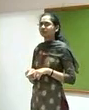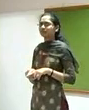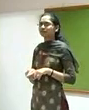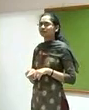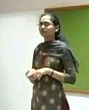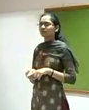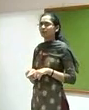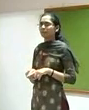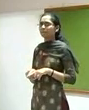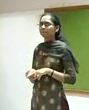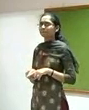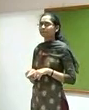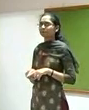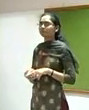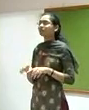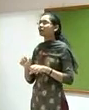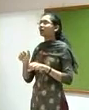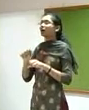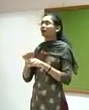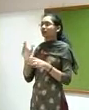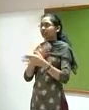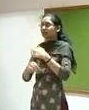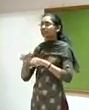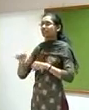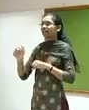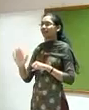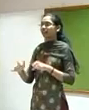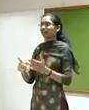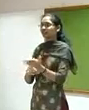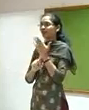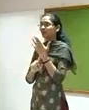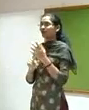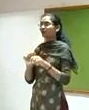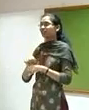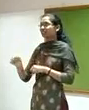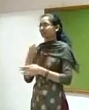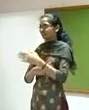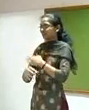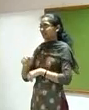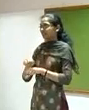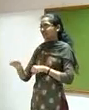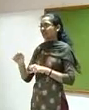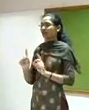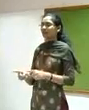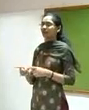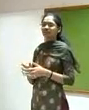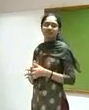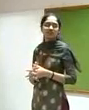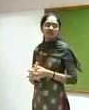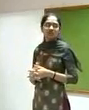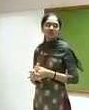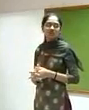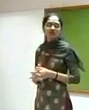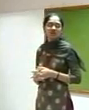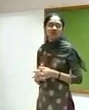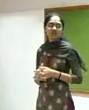concrete like a disability certificate is going to be challenging. It requires a lot of focus and a lot of policy making. See, I